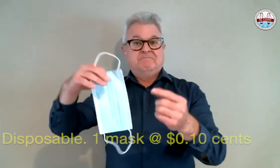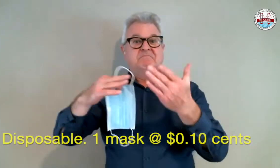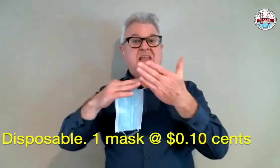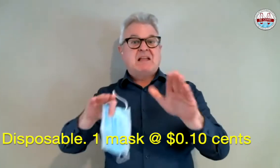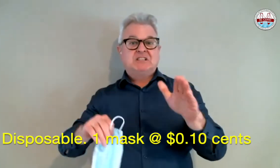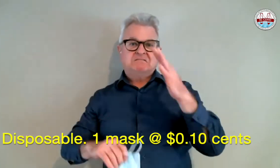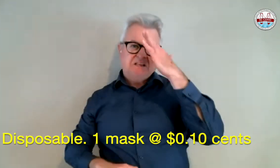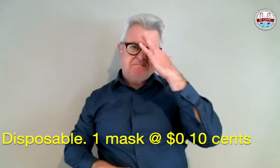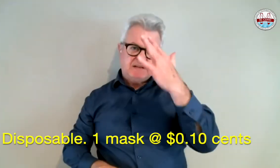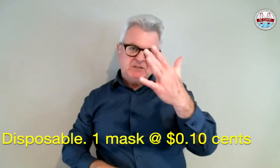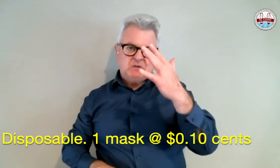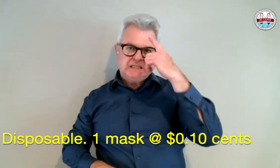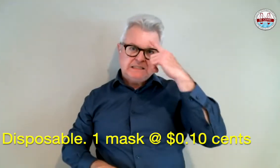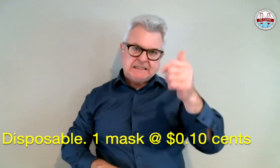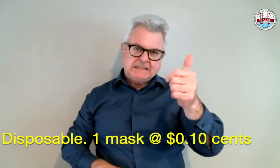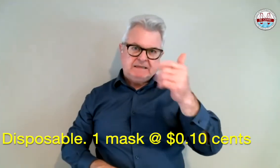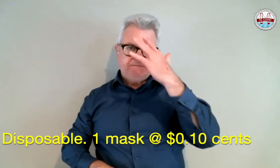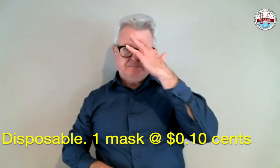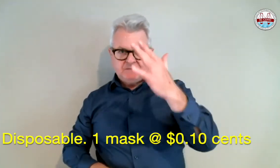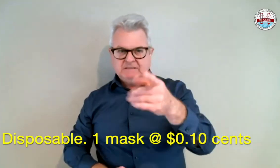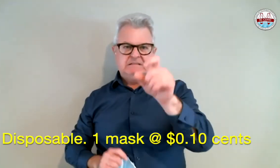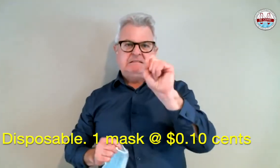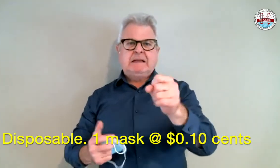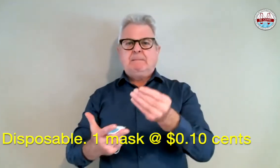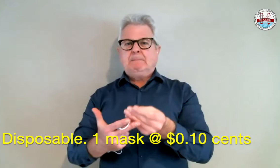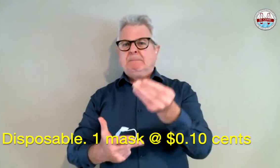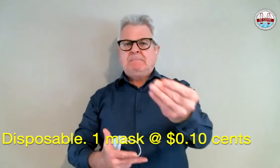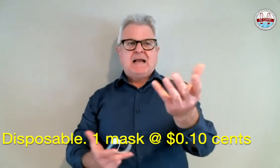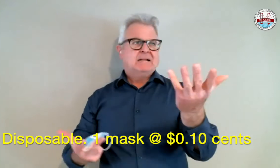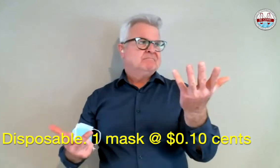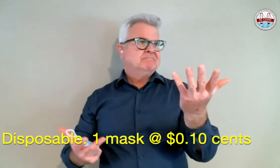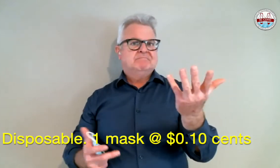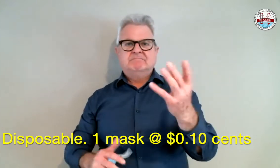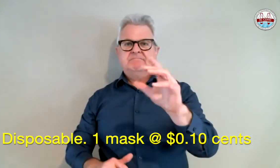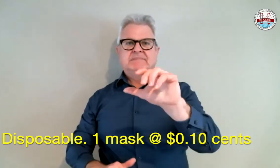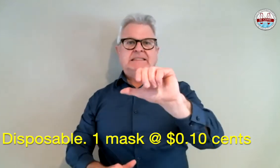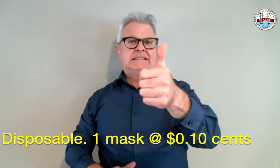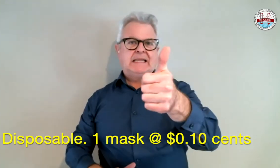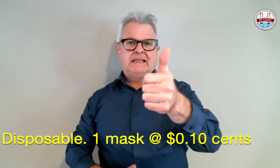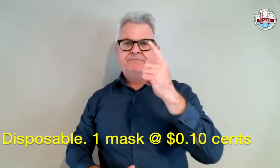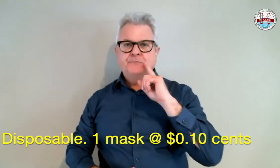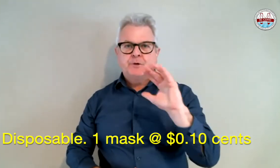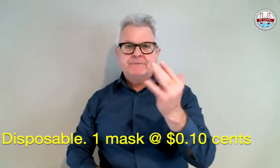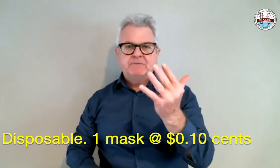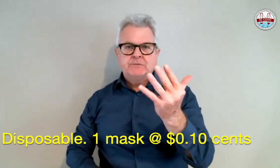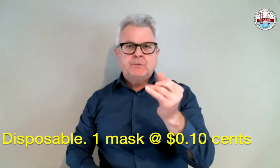Whereas opposed to the disposable mask, they average about 5 to 10 cents per mask, which you can purchase by the